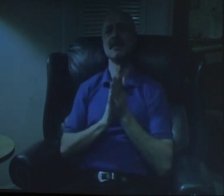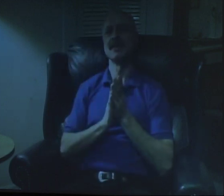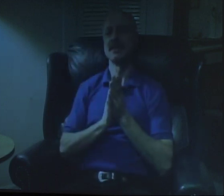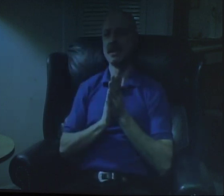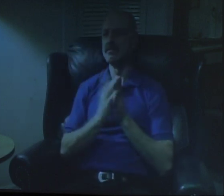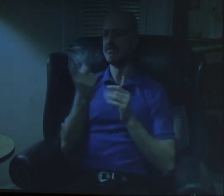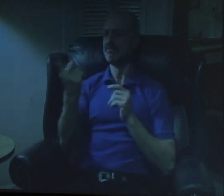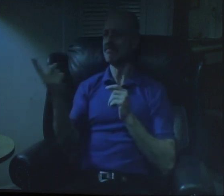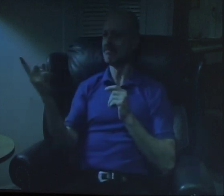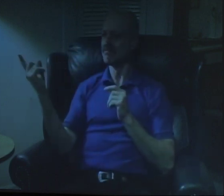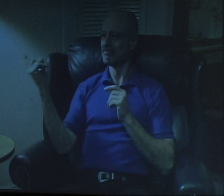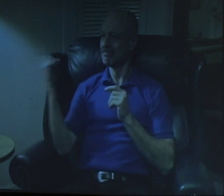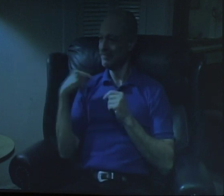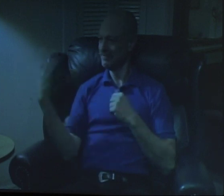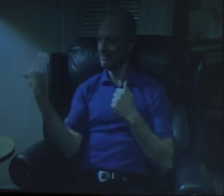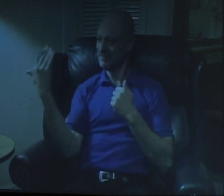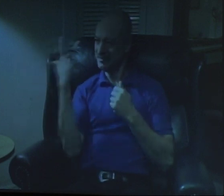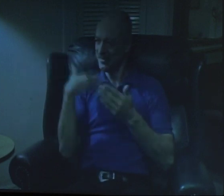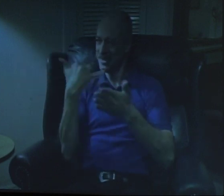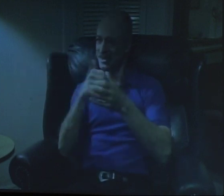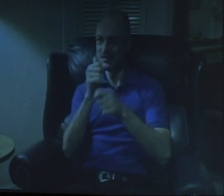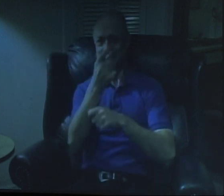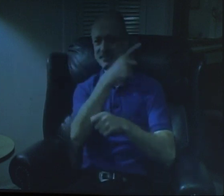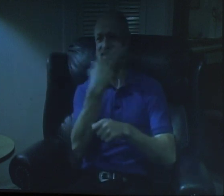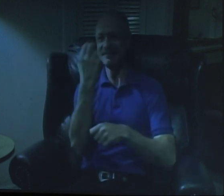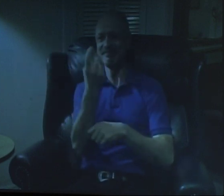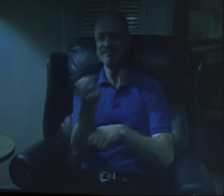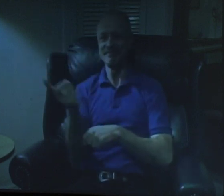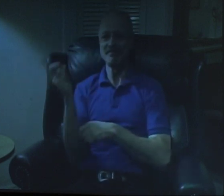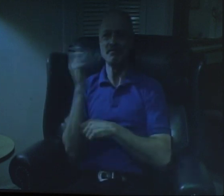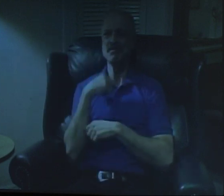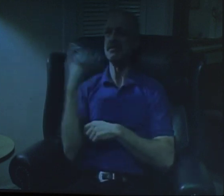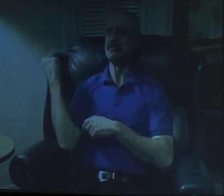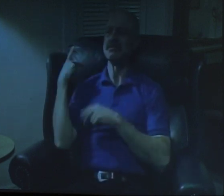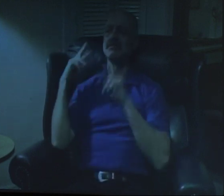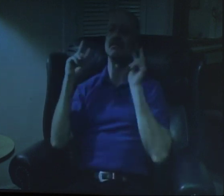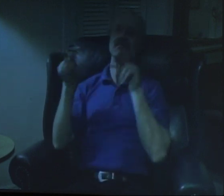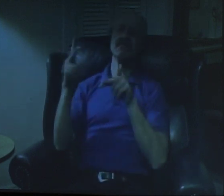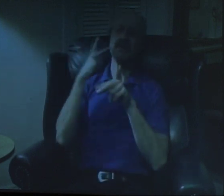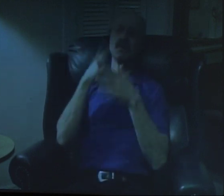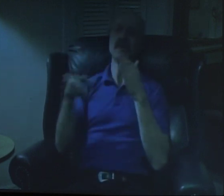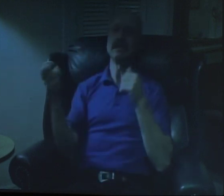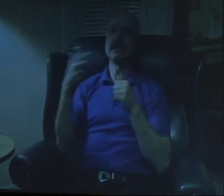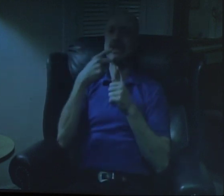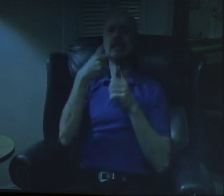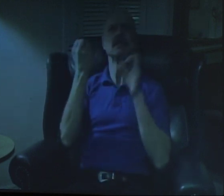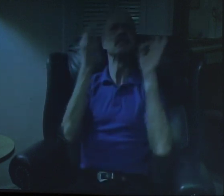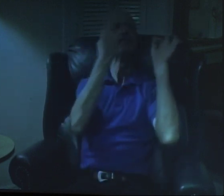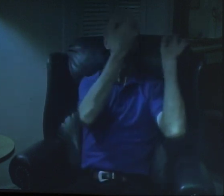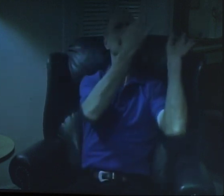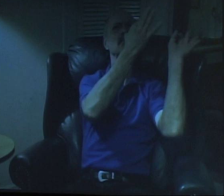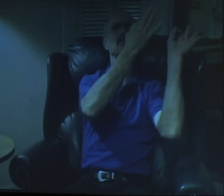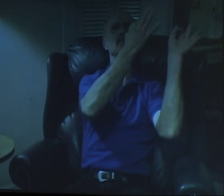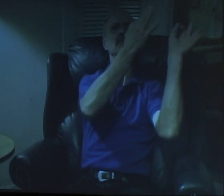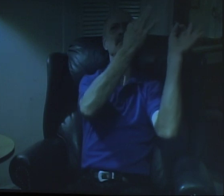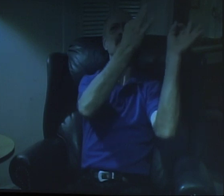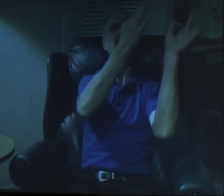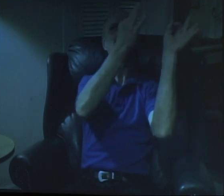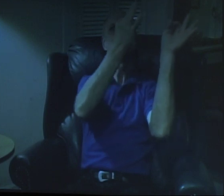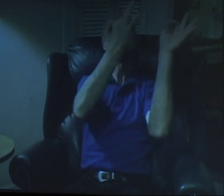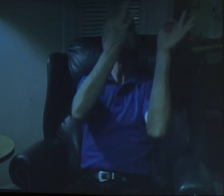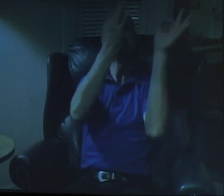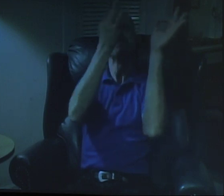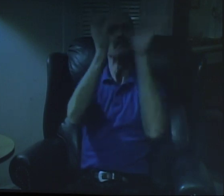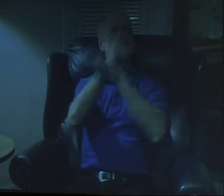and he came in and, I said, "Hey, why don't you come and see what I have done for the party tonight?" And he looked